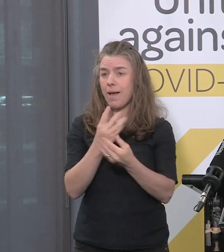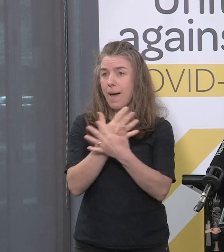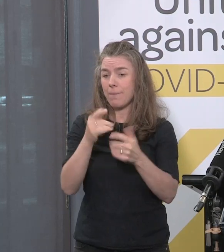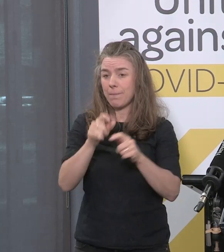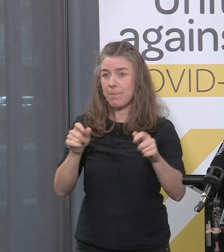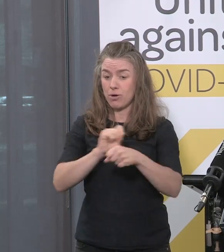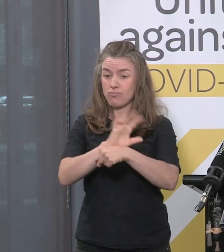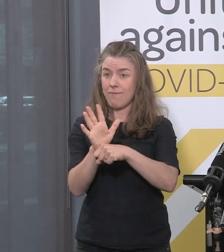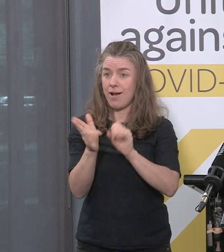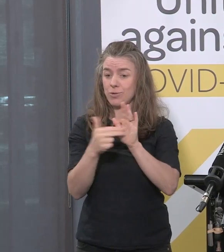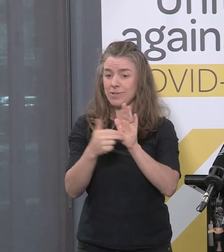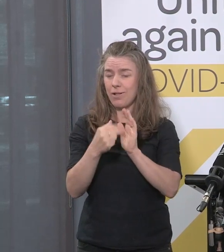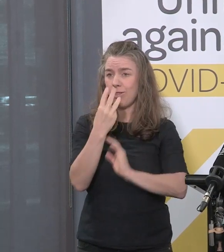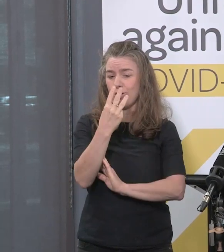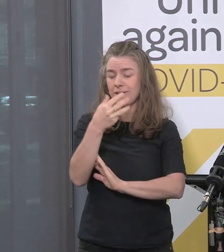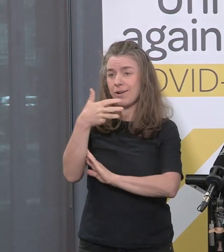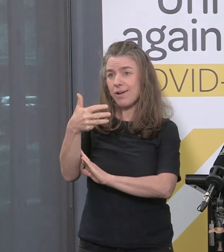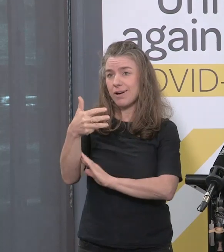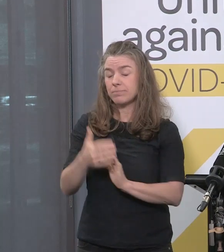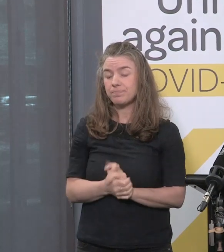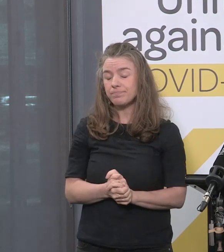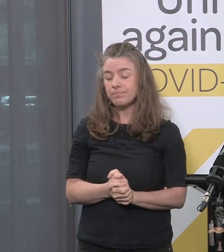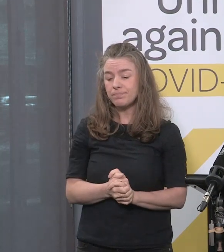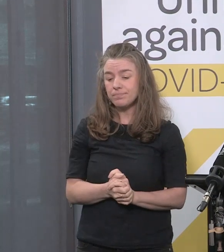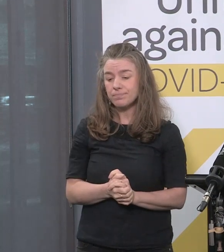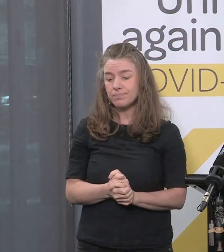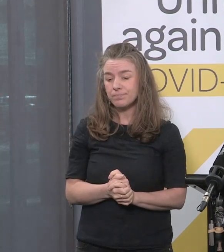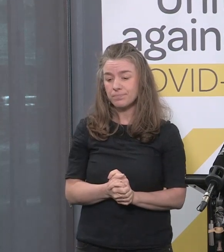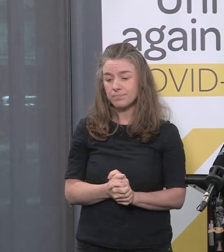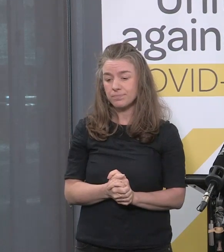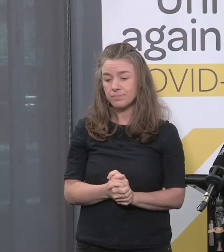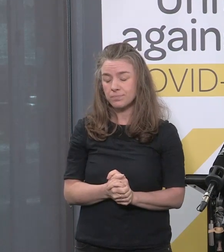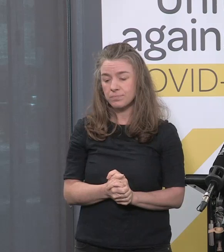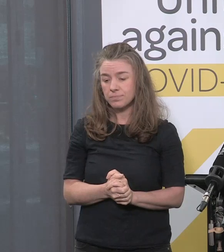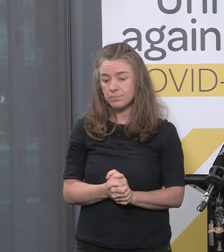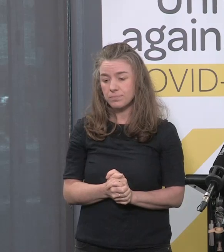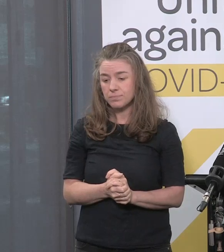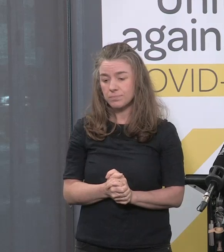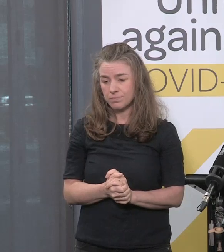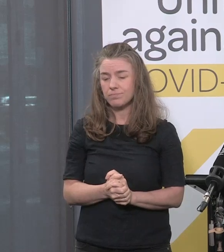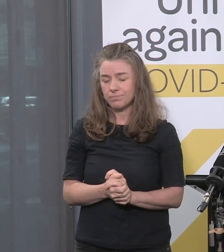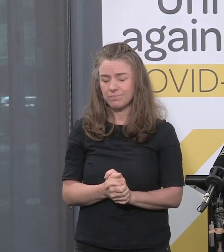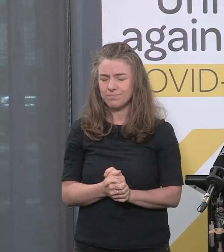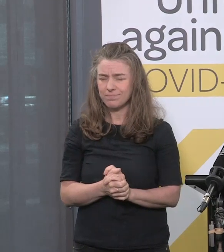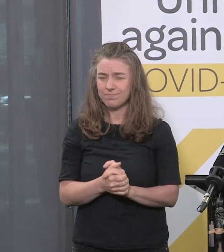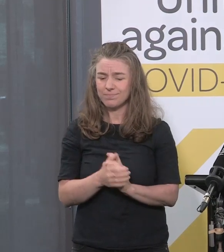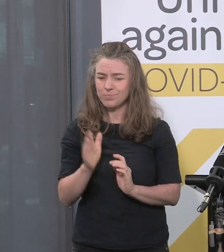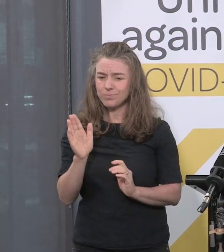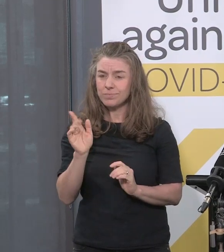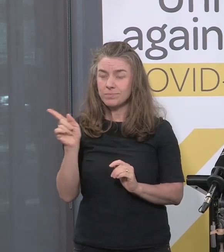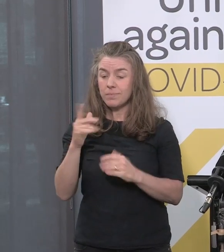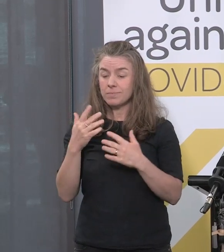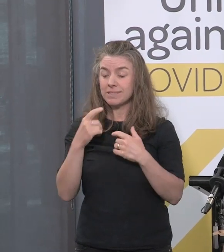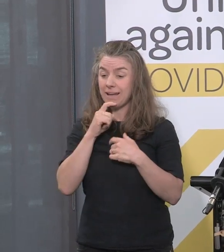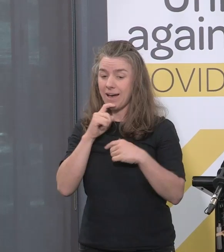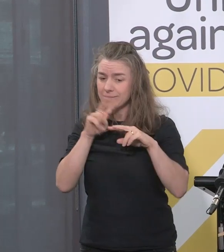39. Where public health staff have fully investigated these cases, there is a clear link to overseas travel.